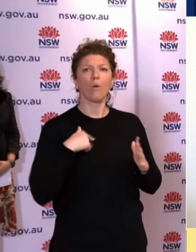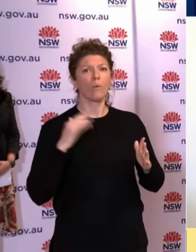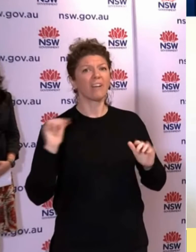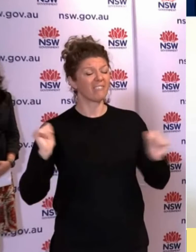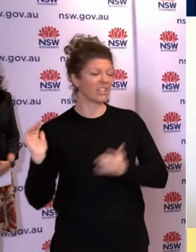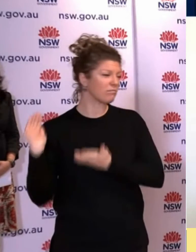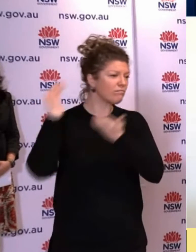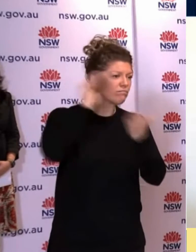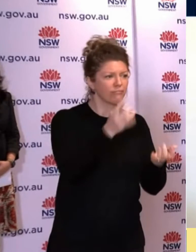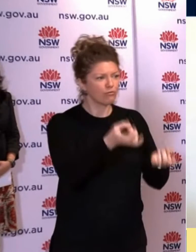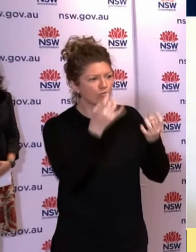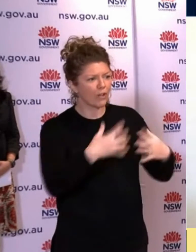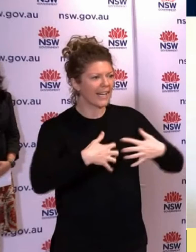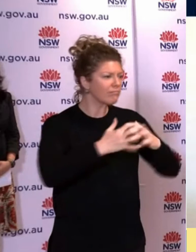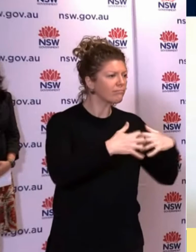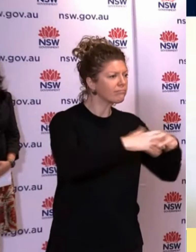those residents are